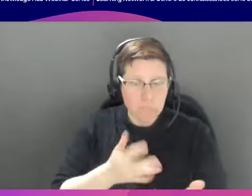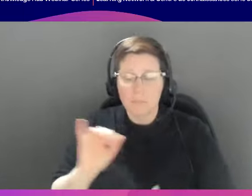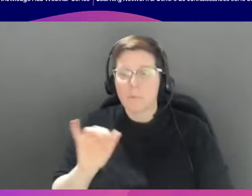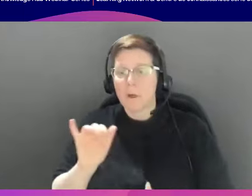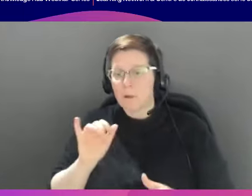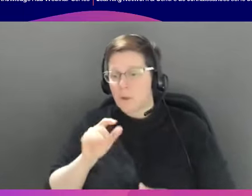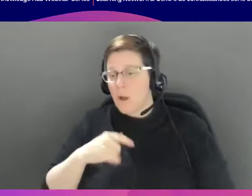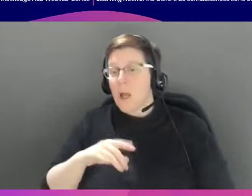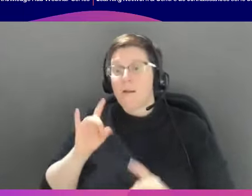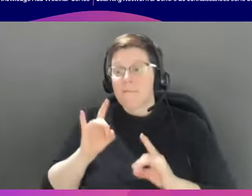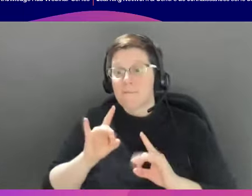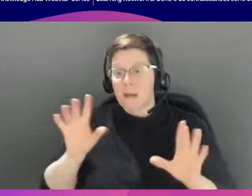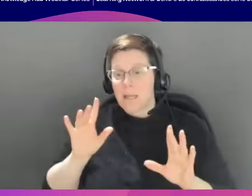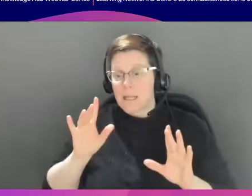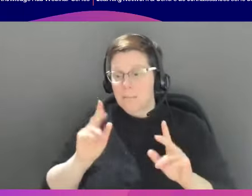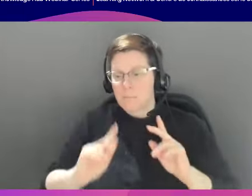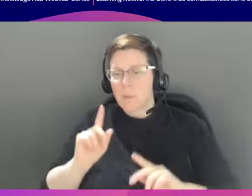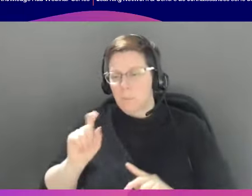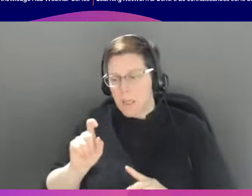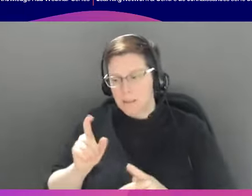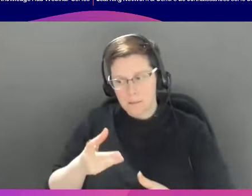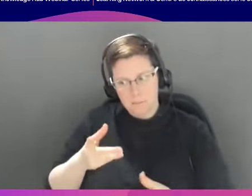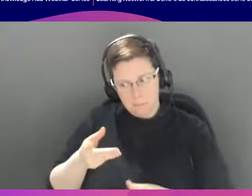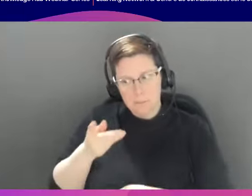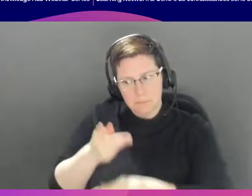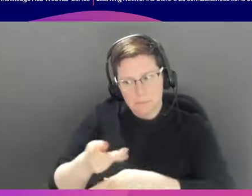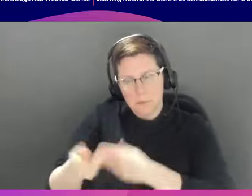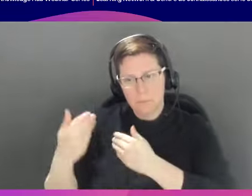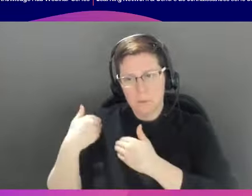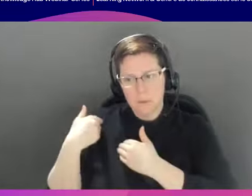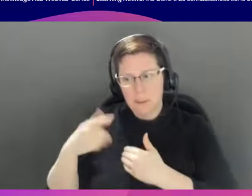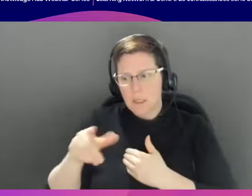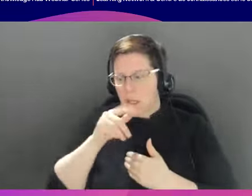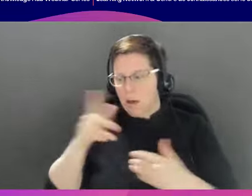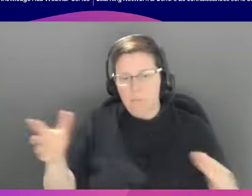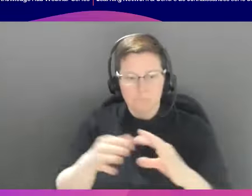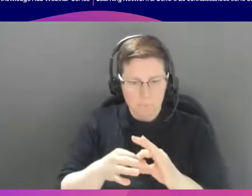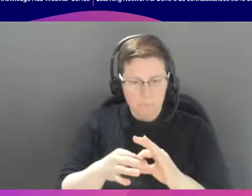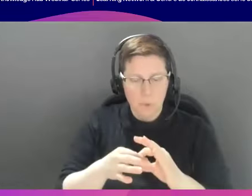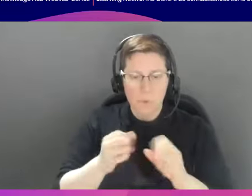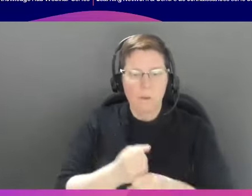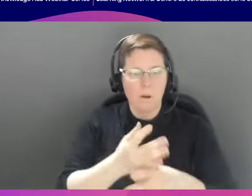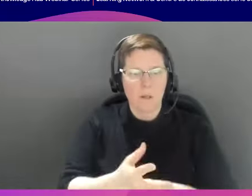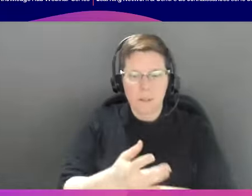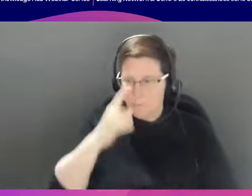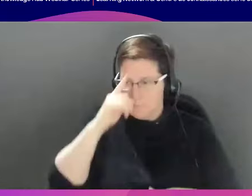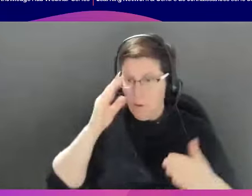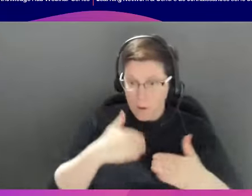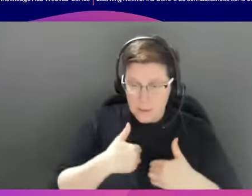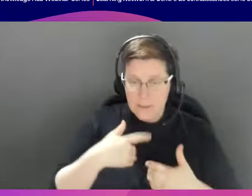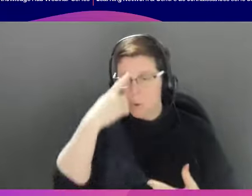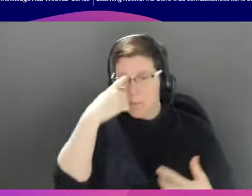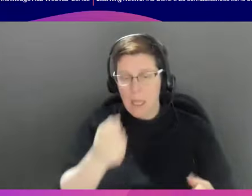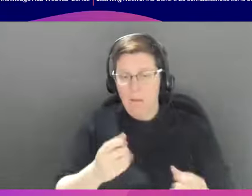violent individuals accountable and not conflate their violent acts with the causation of autism or mental